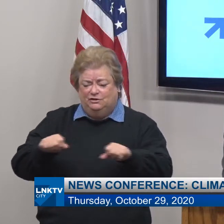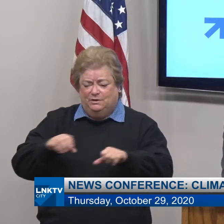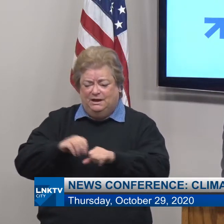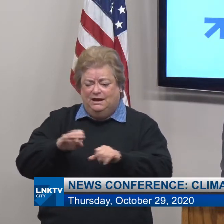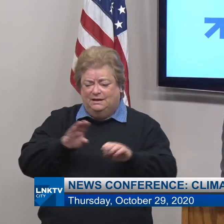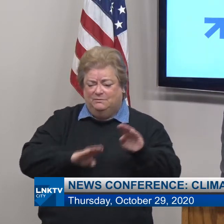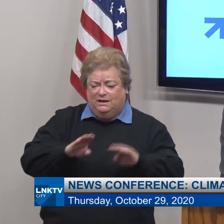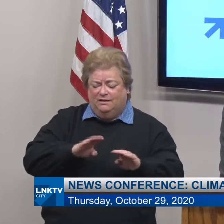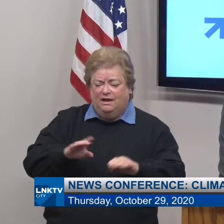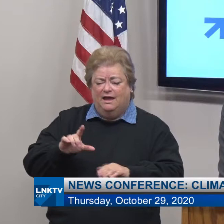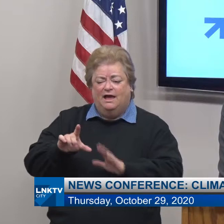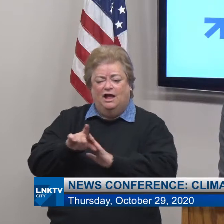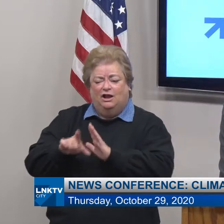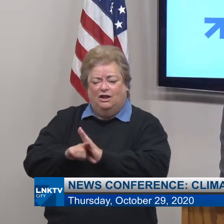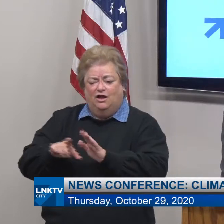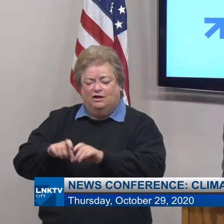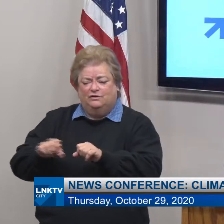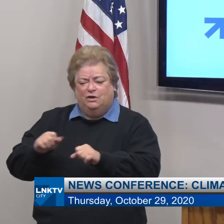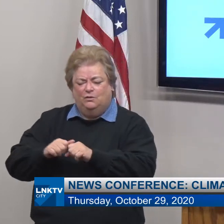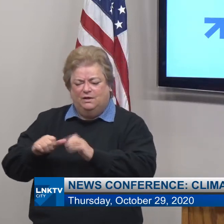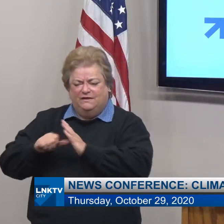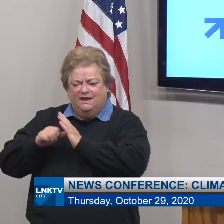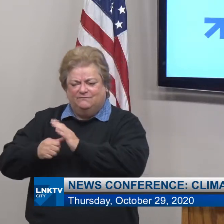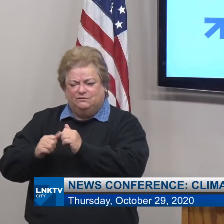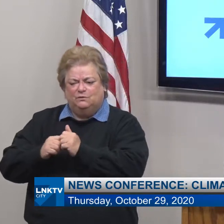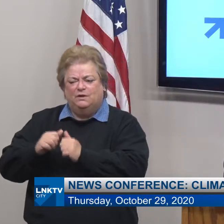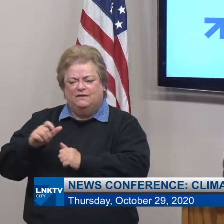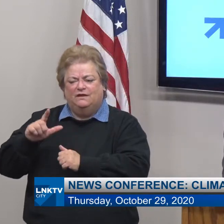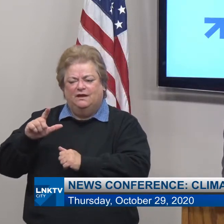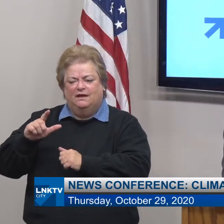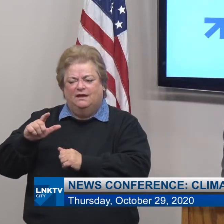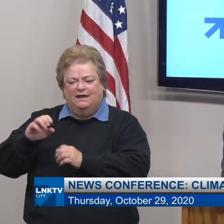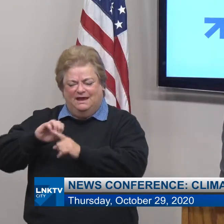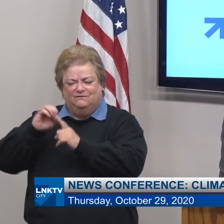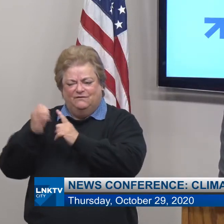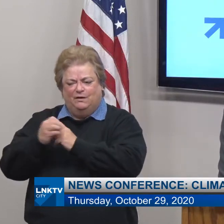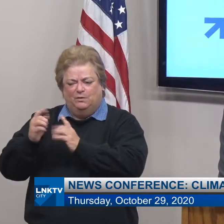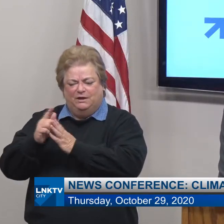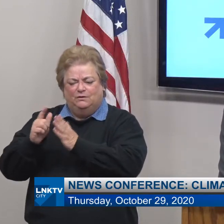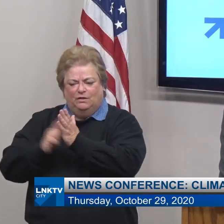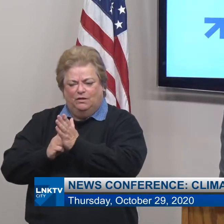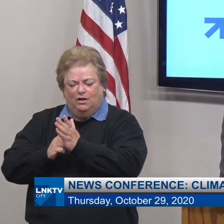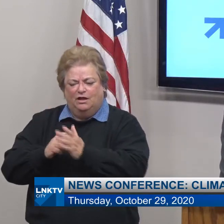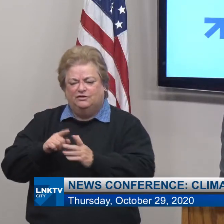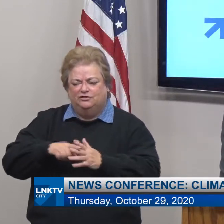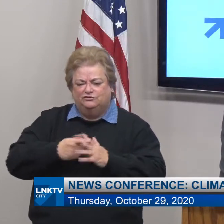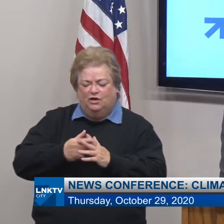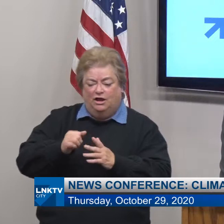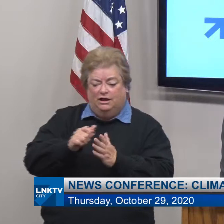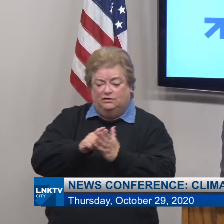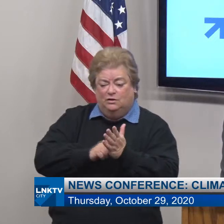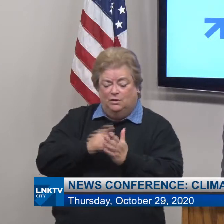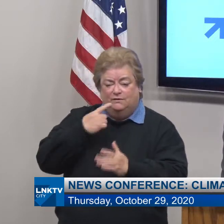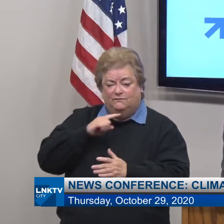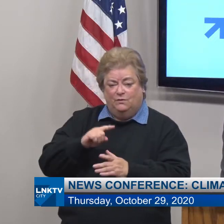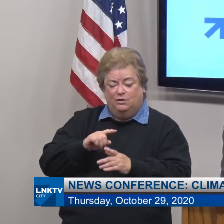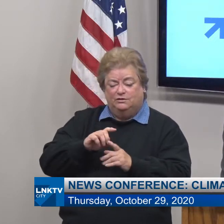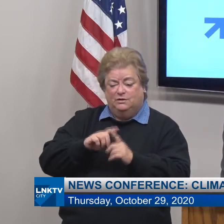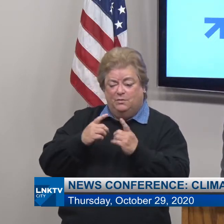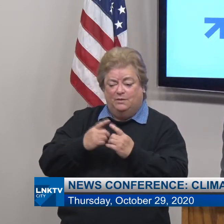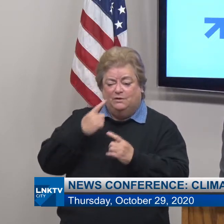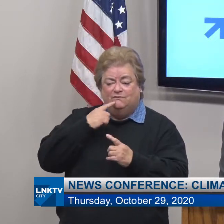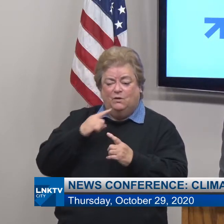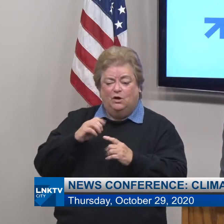and a law degree with an emphasis in natural resources and environmental law. She began her career as an attorney for the Nebraska Department of